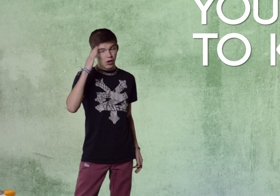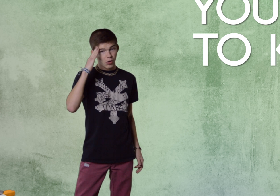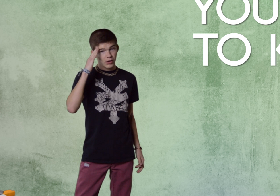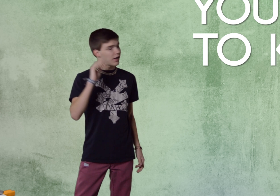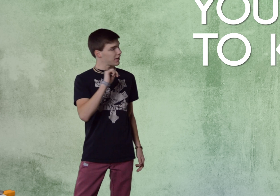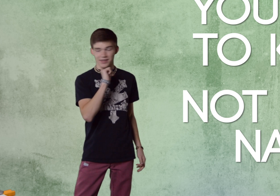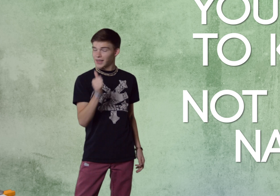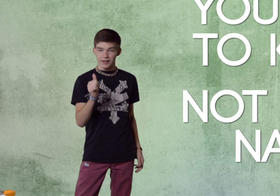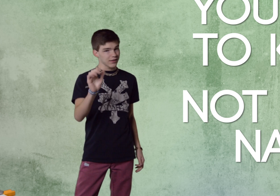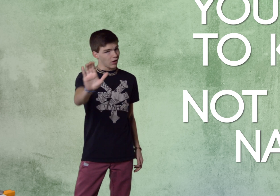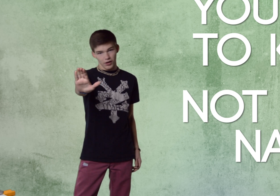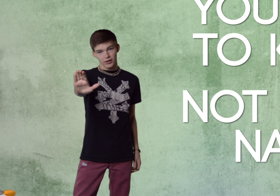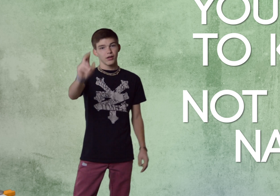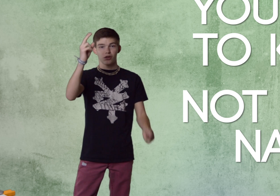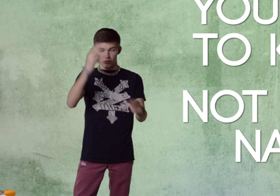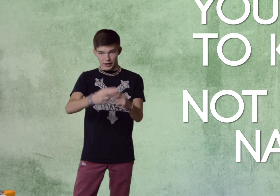know that's not your name.